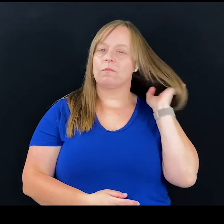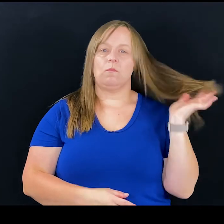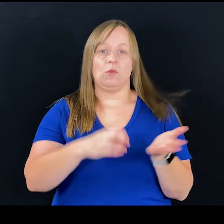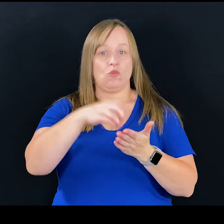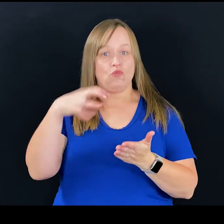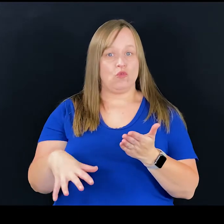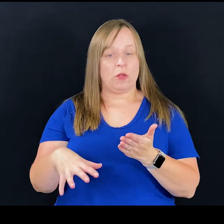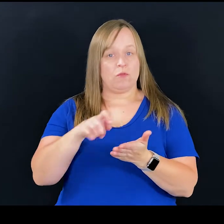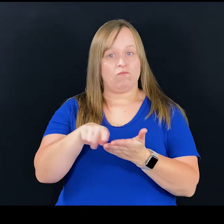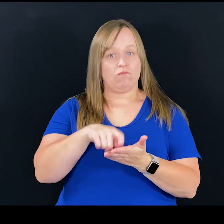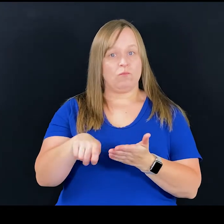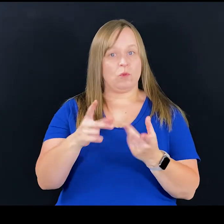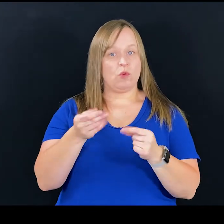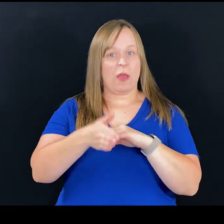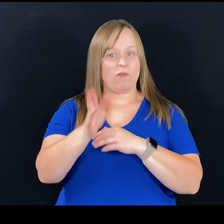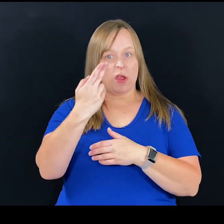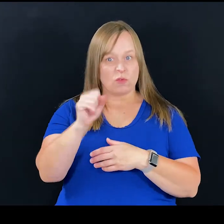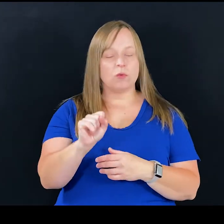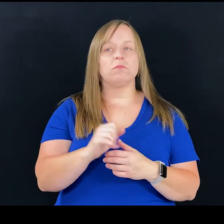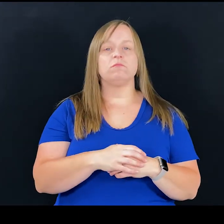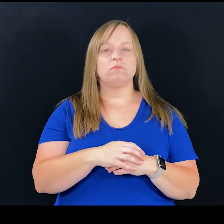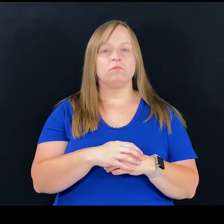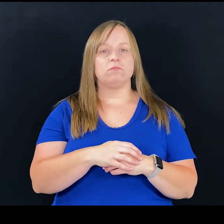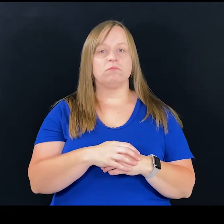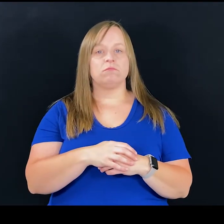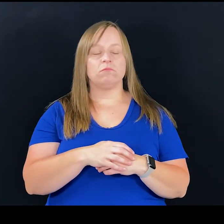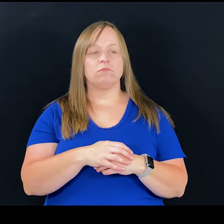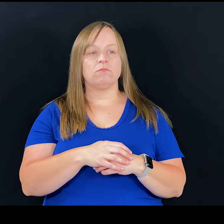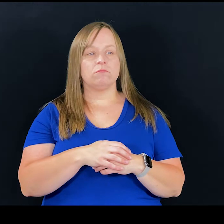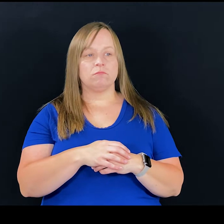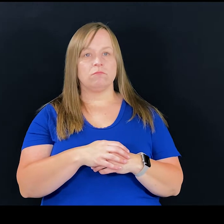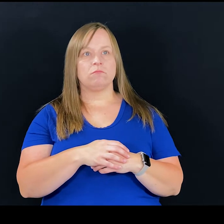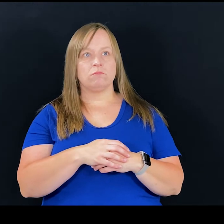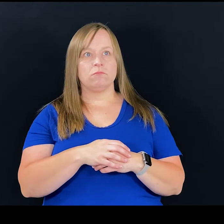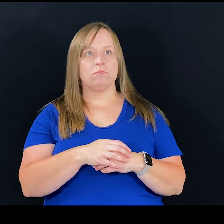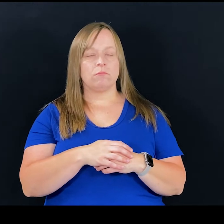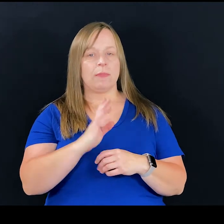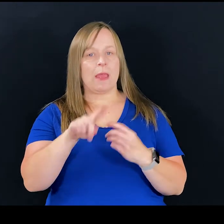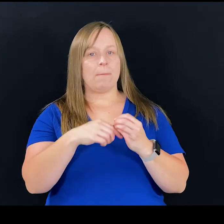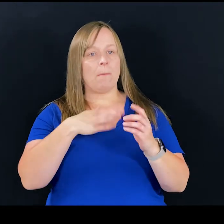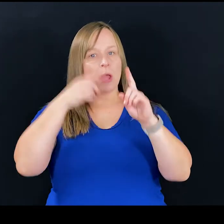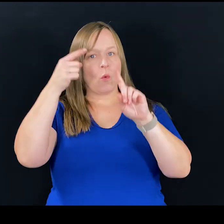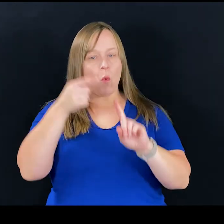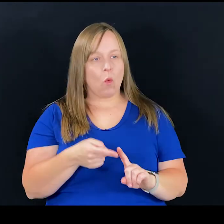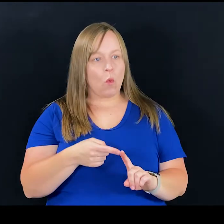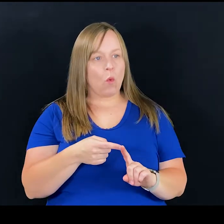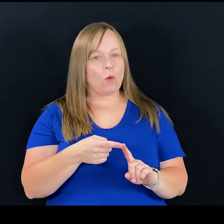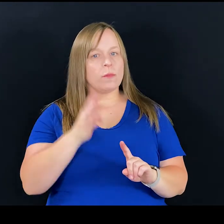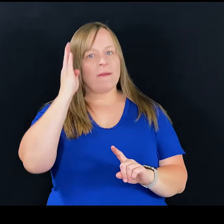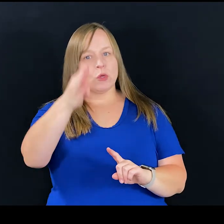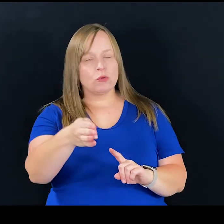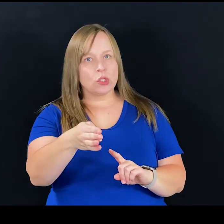So the students write what they're going to do after high school. The slides I made about about my